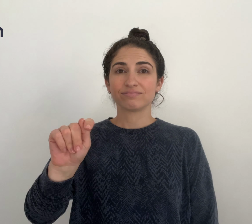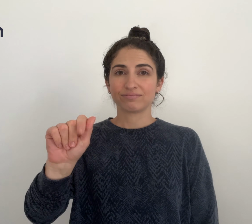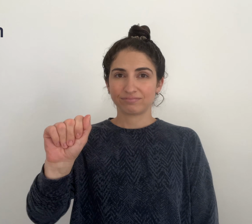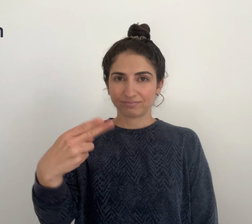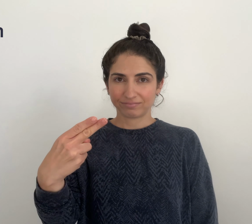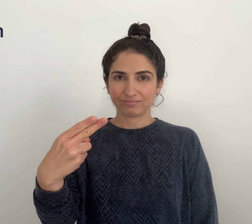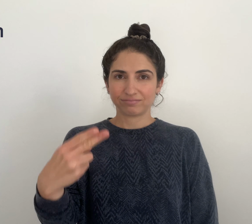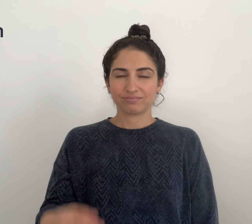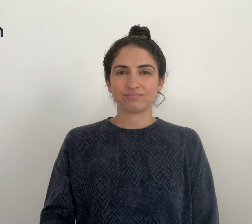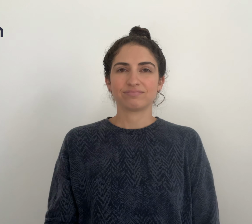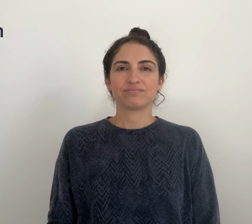Utah,